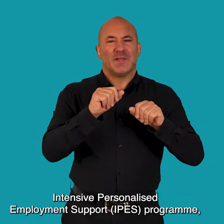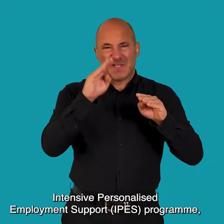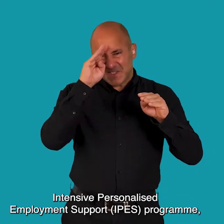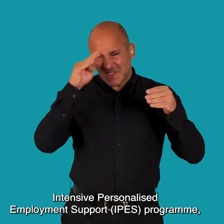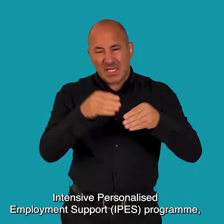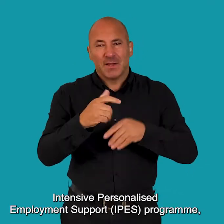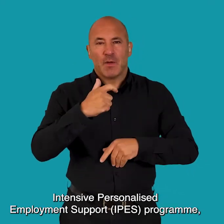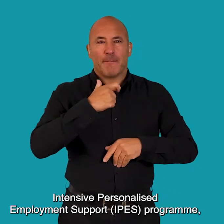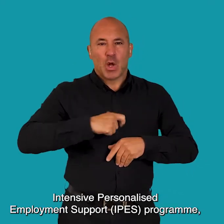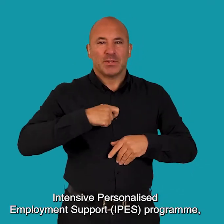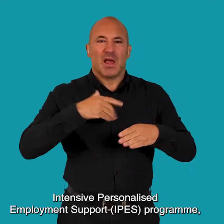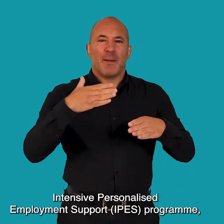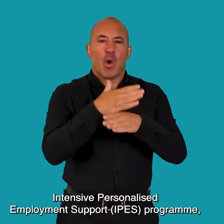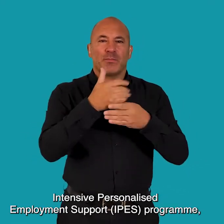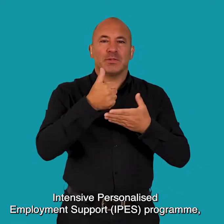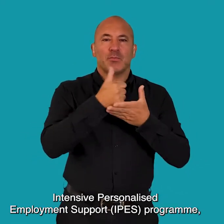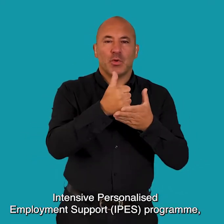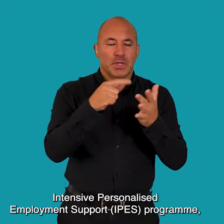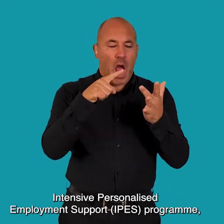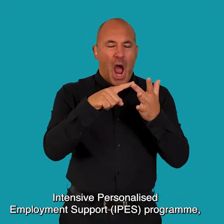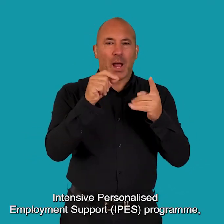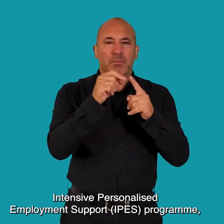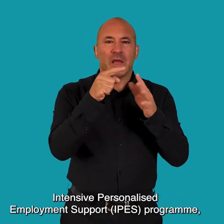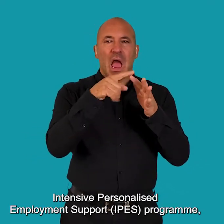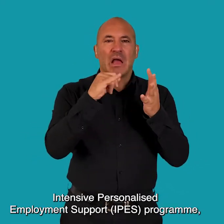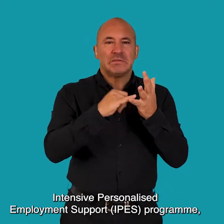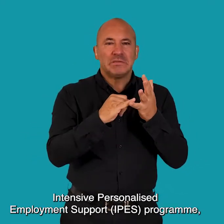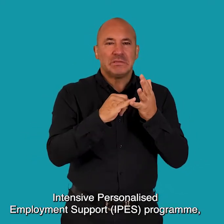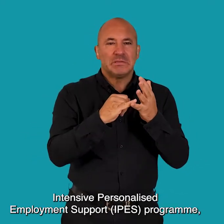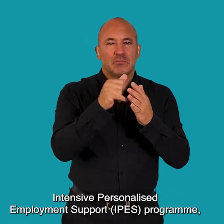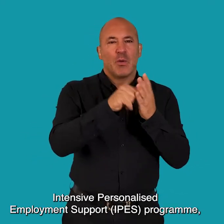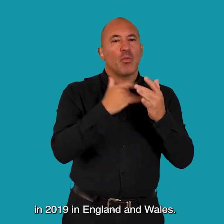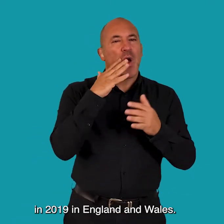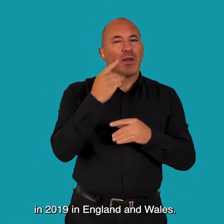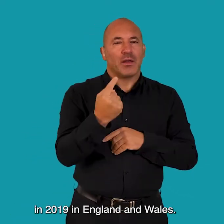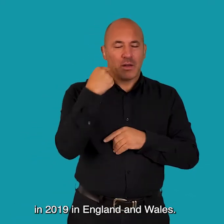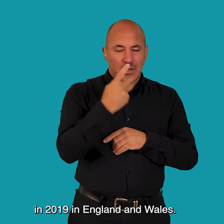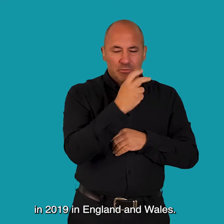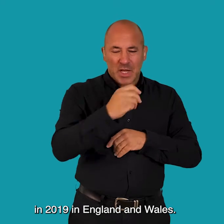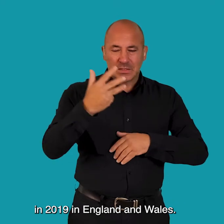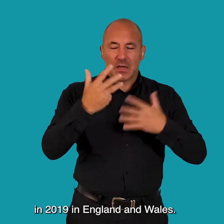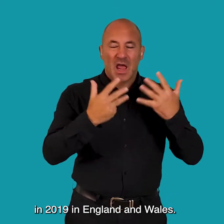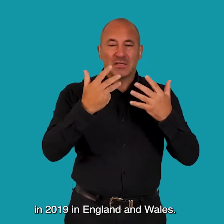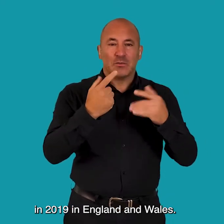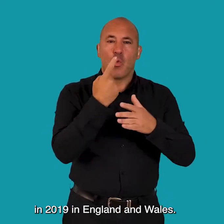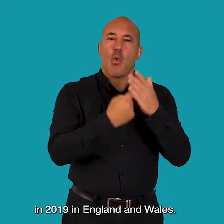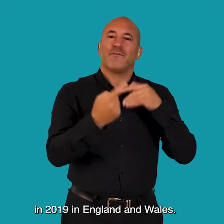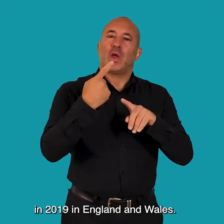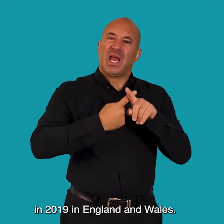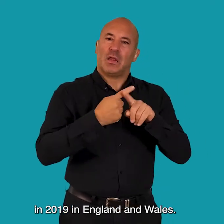Intensive Personalized Employment Support, IPS, program in 2019 in England and